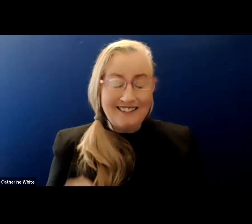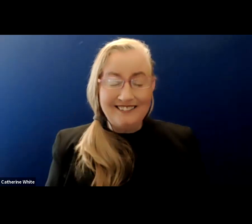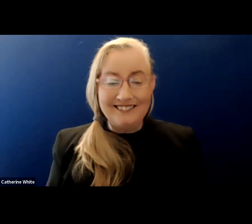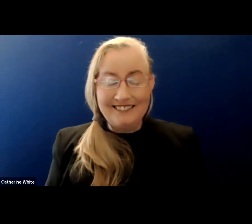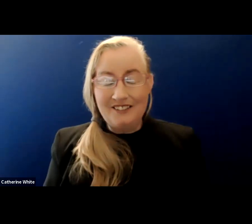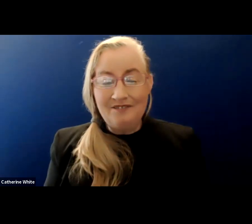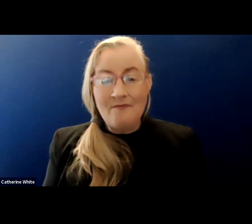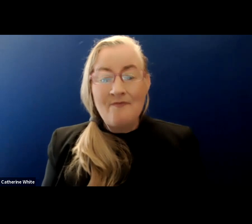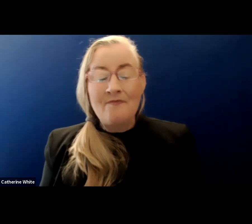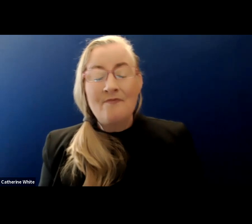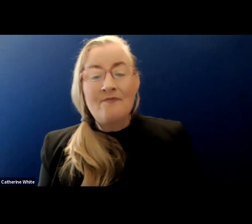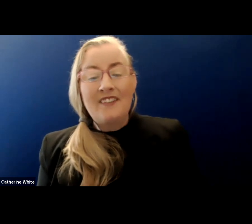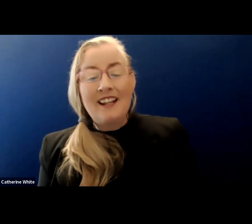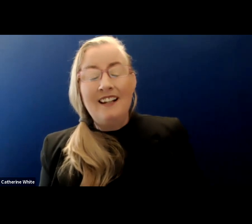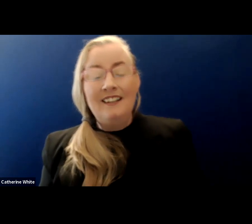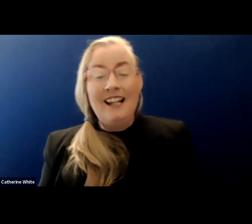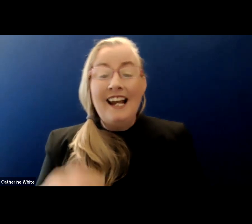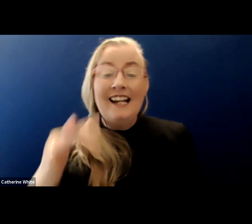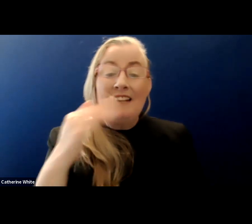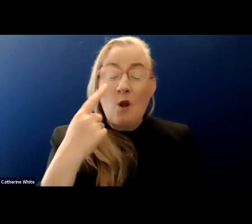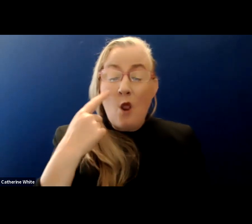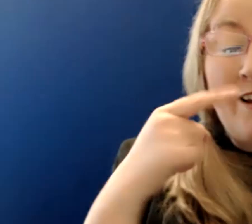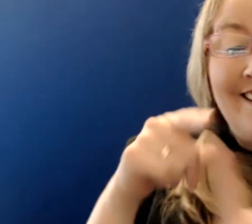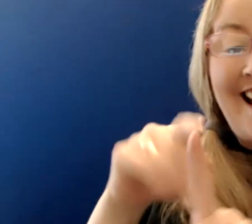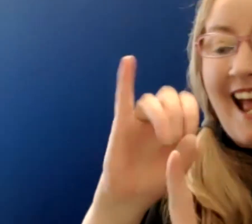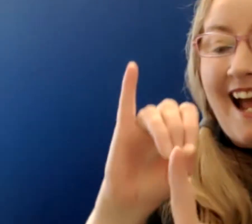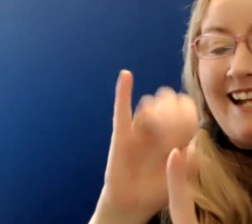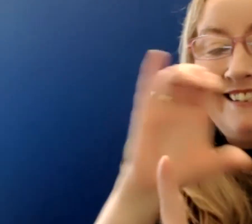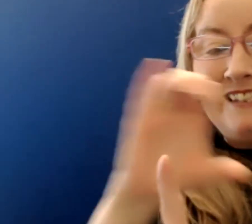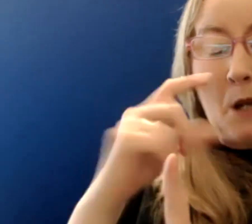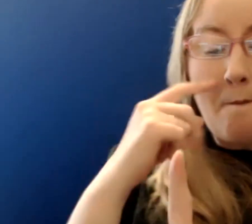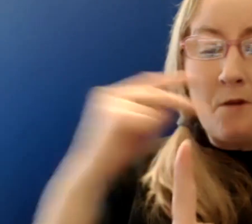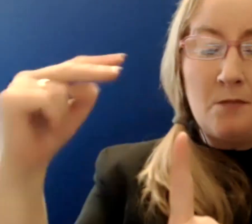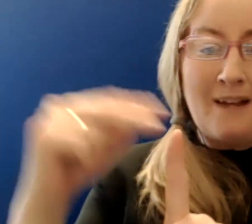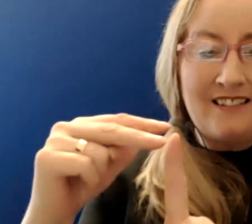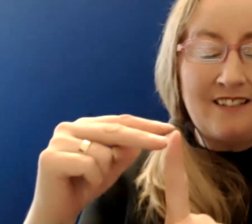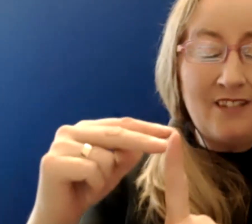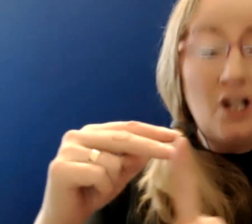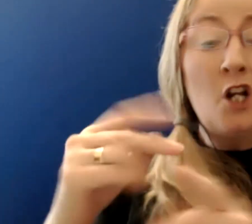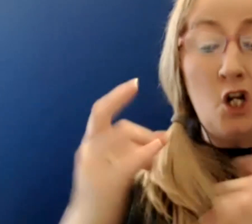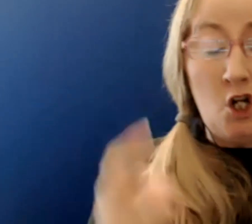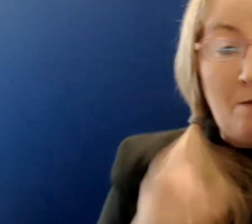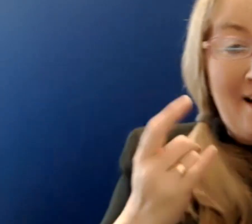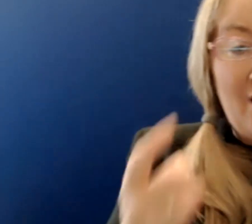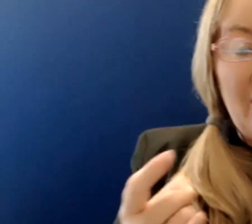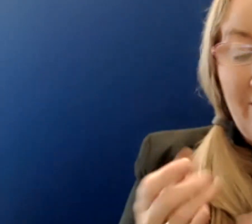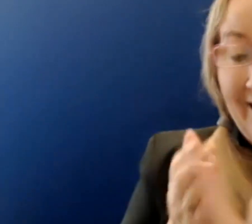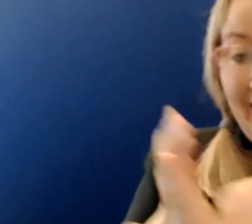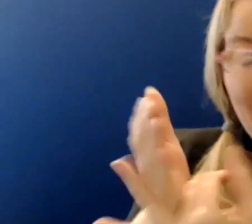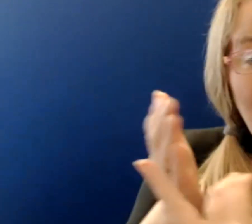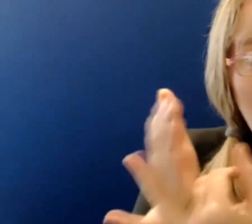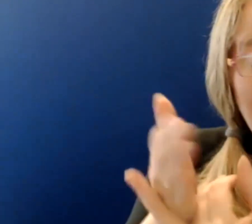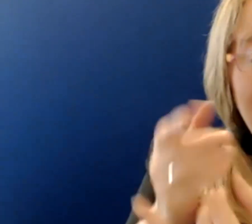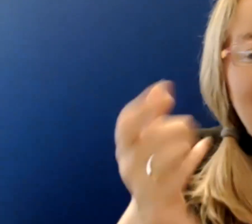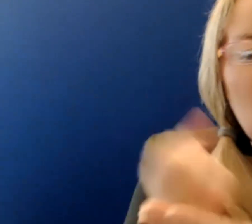Olive. And I think, I mean, if you look at it from the ICC perspective as well, I mean, humanitarian intervention, which is a label to describe a